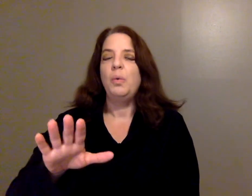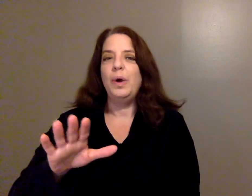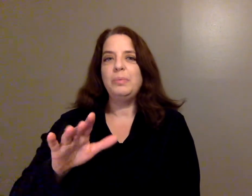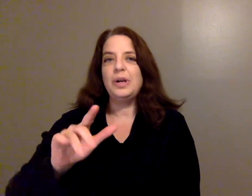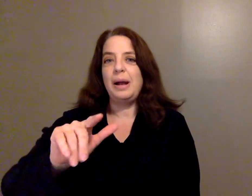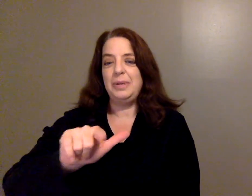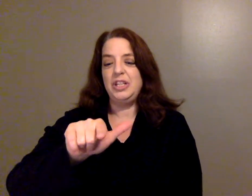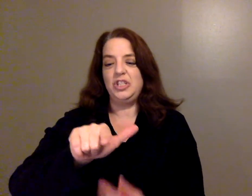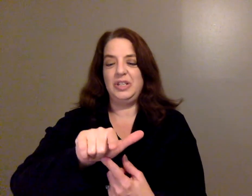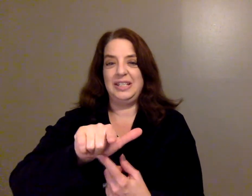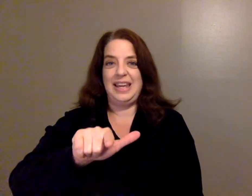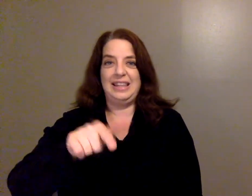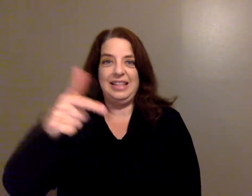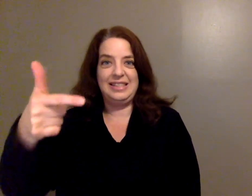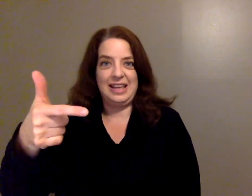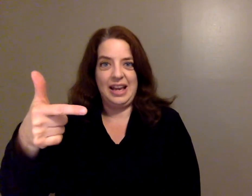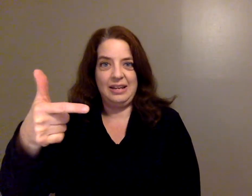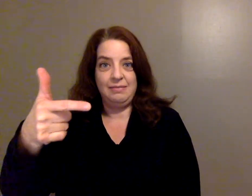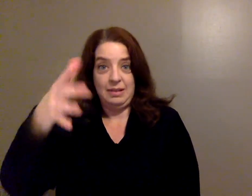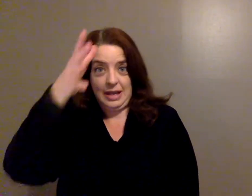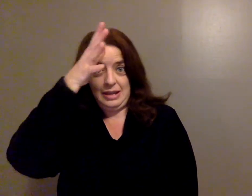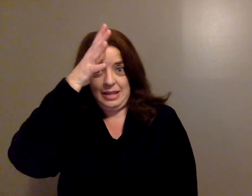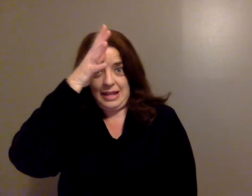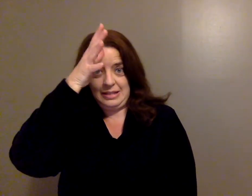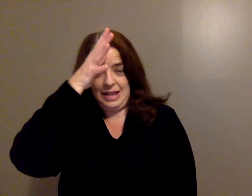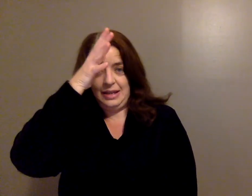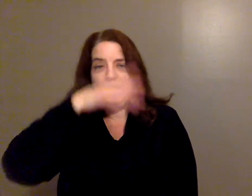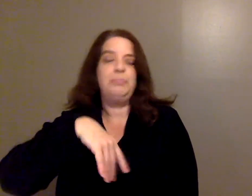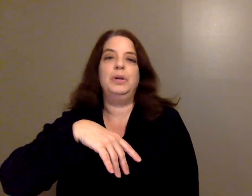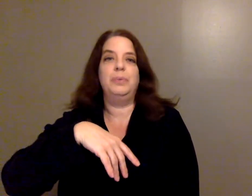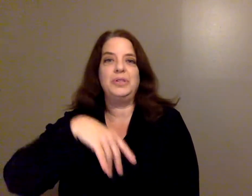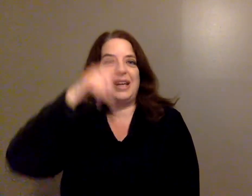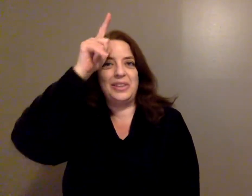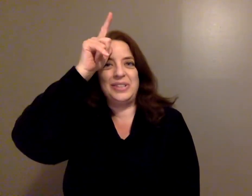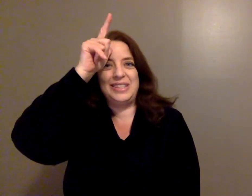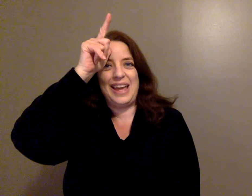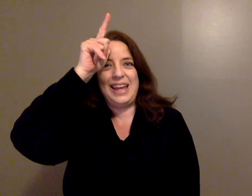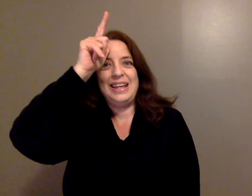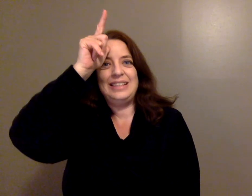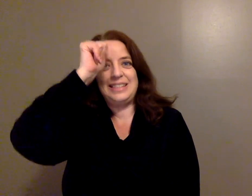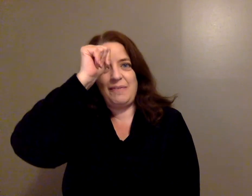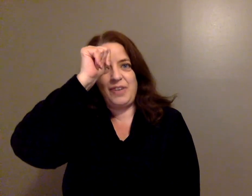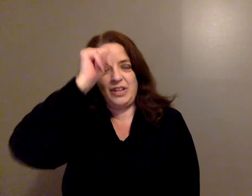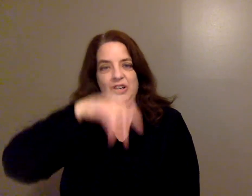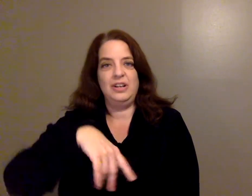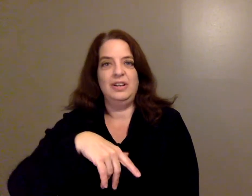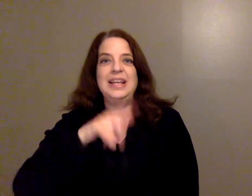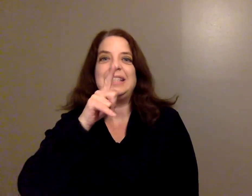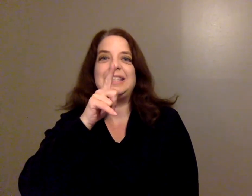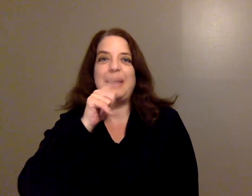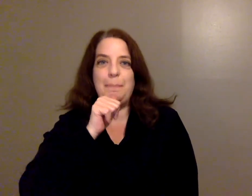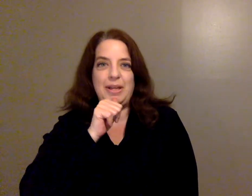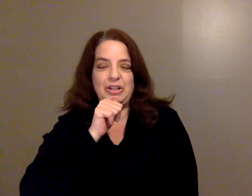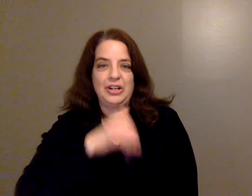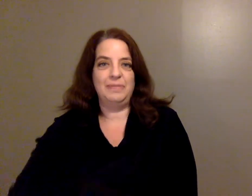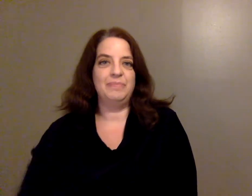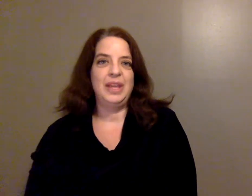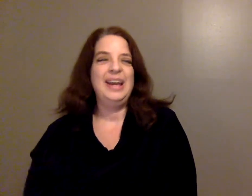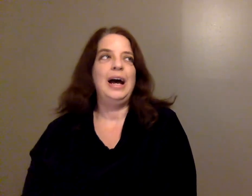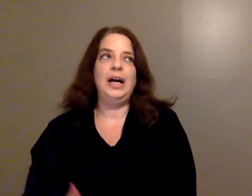more combination, you can take this sign and that sign and put them both together and say stepfather, stepmother. You